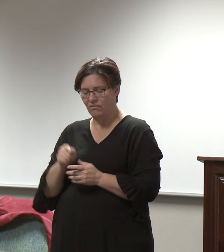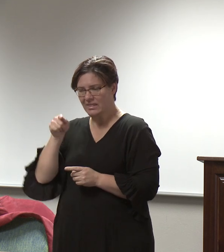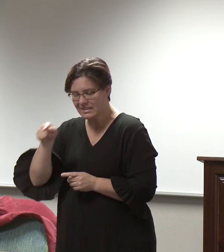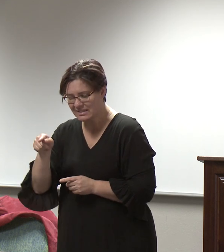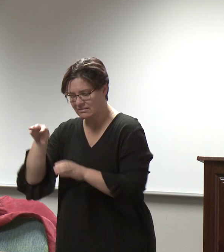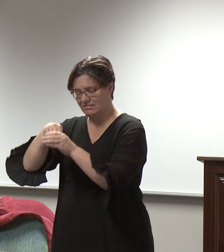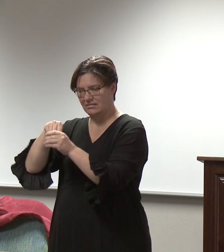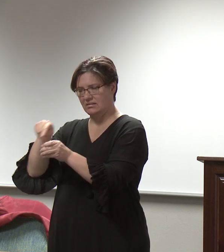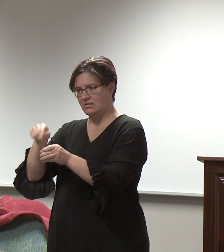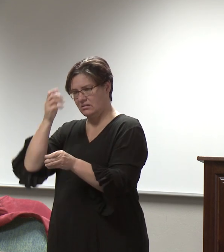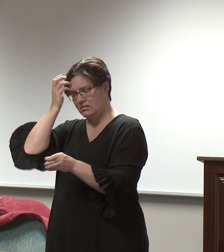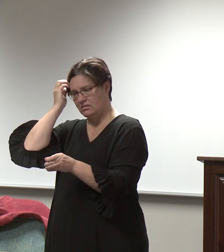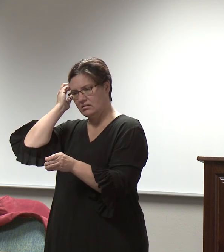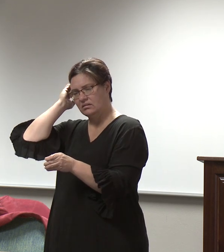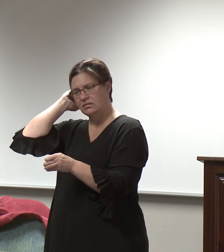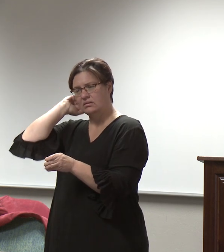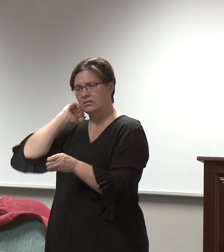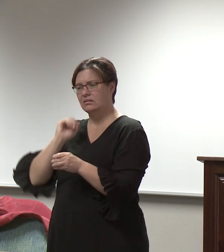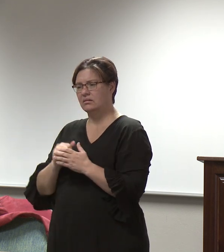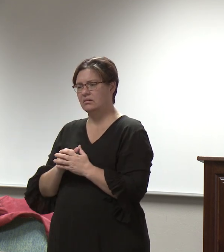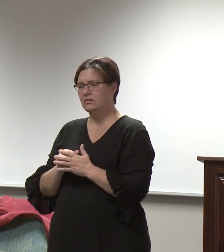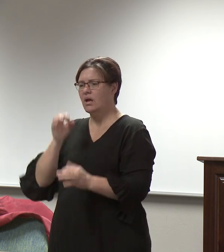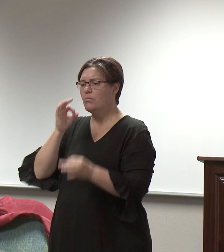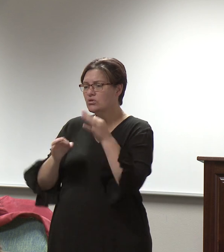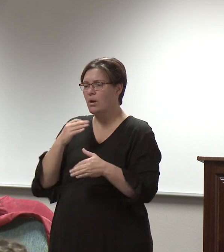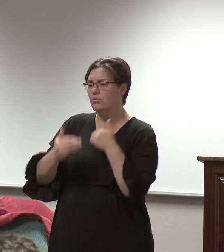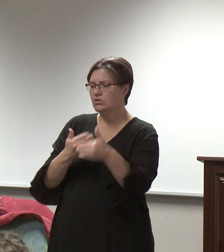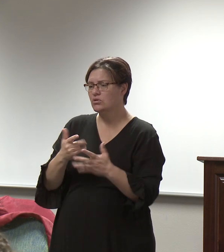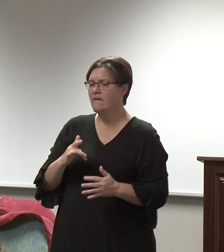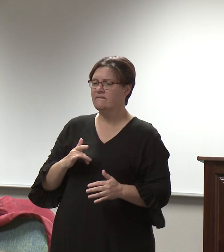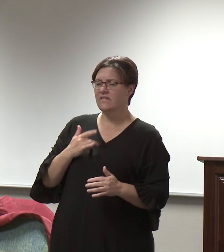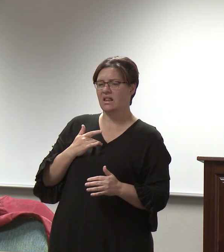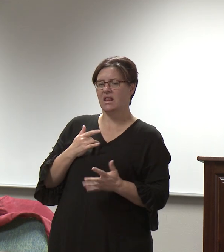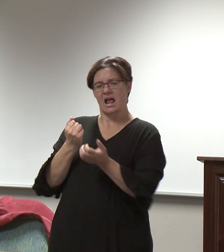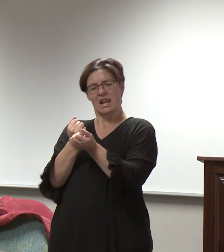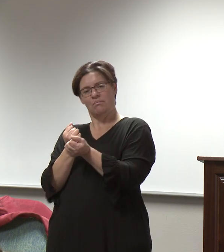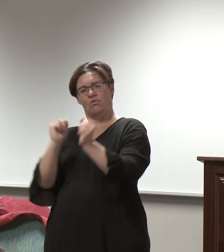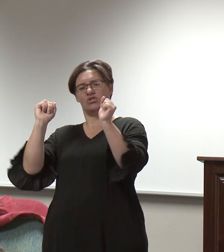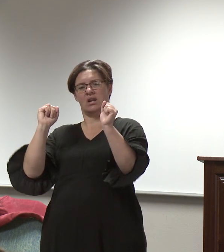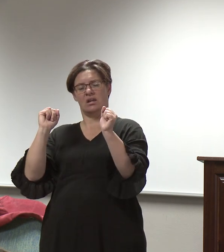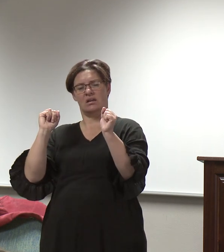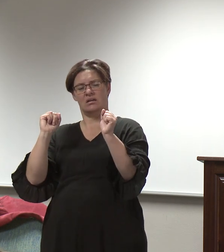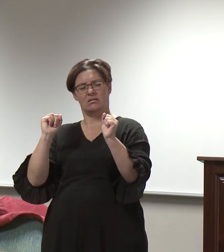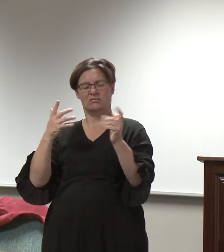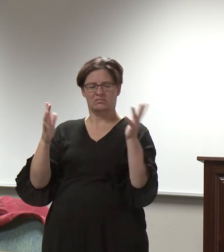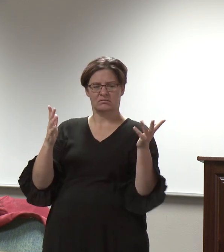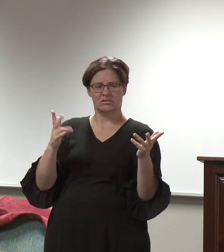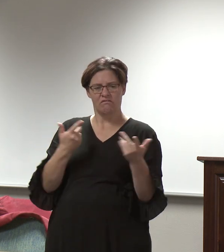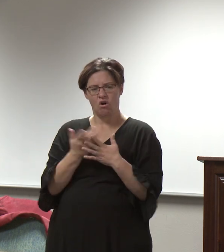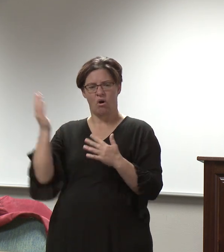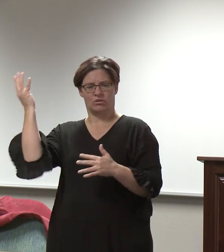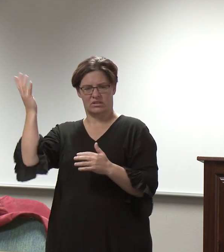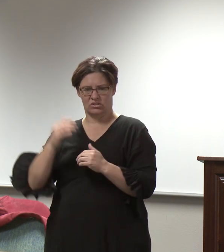despotisms. We have just the political process in which you feel some deliberation, voting, and so on, fair